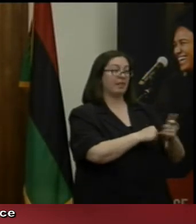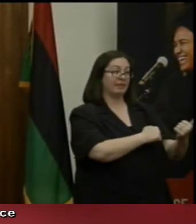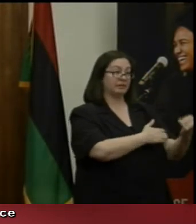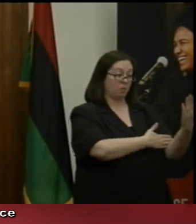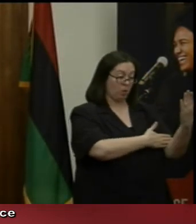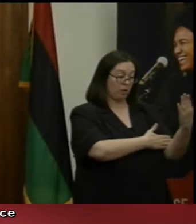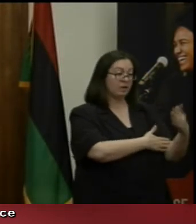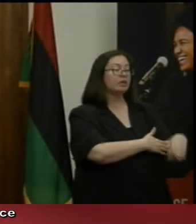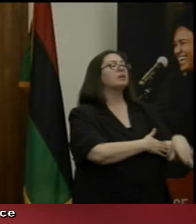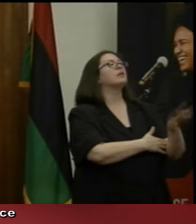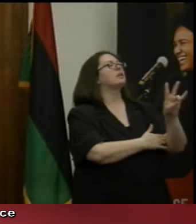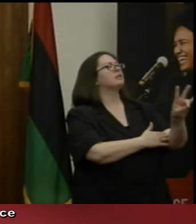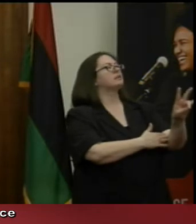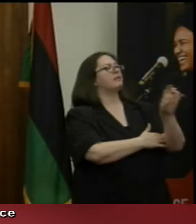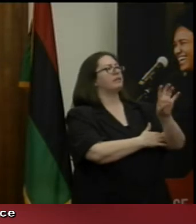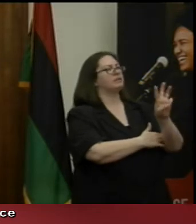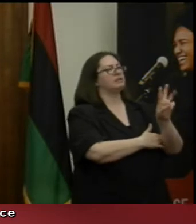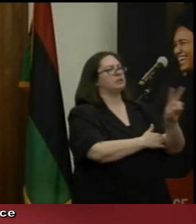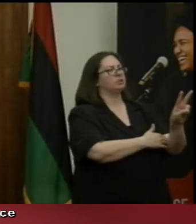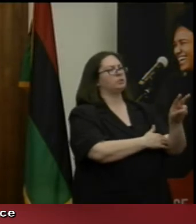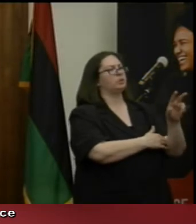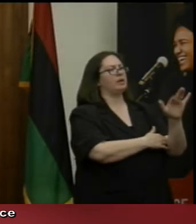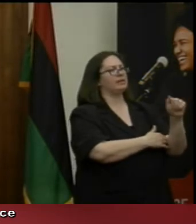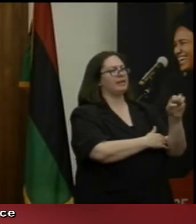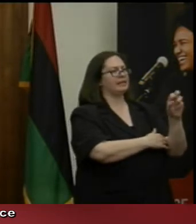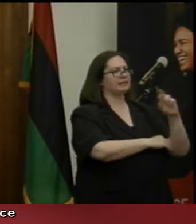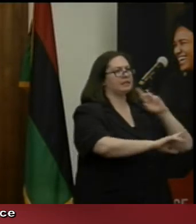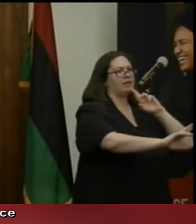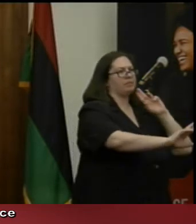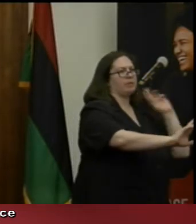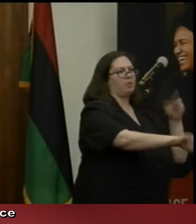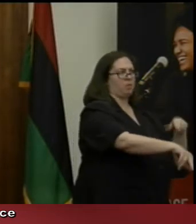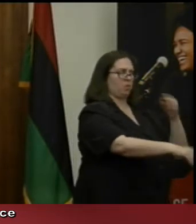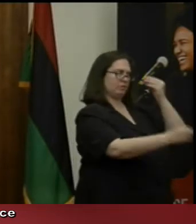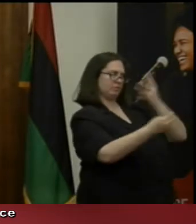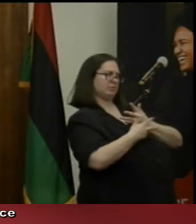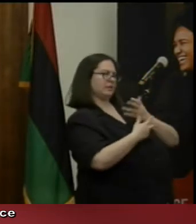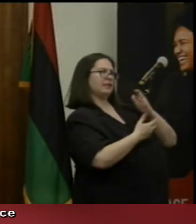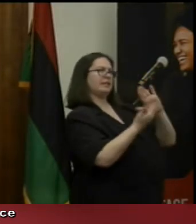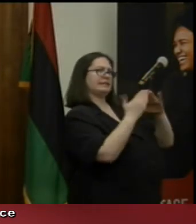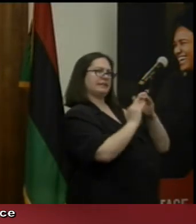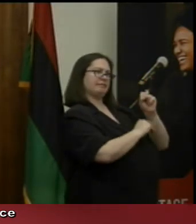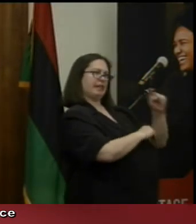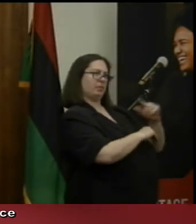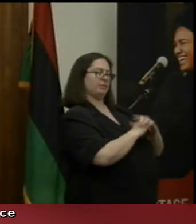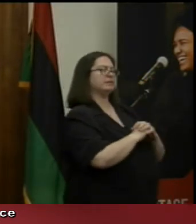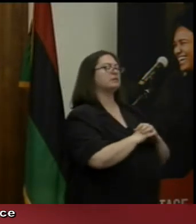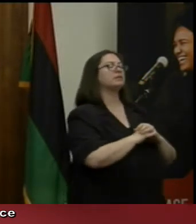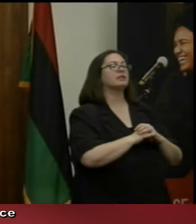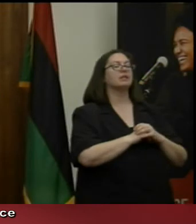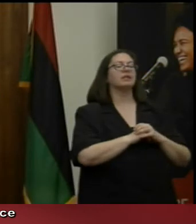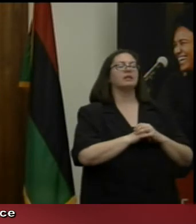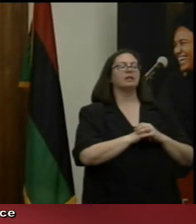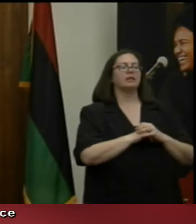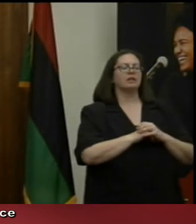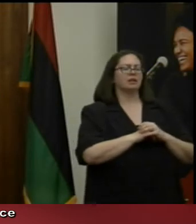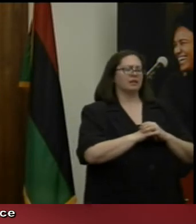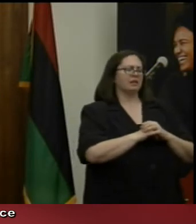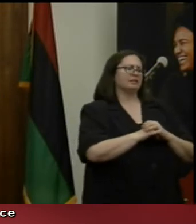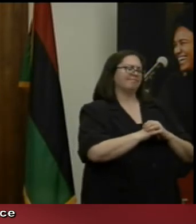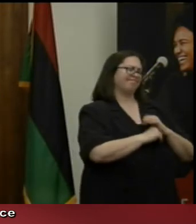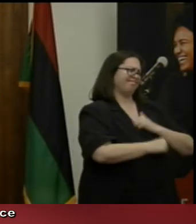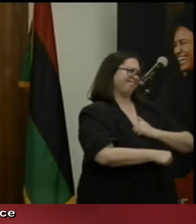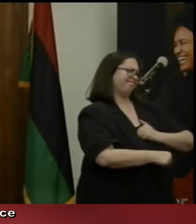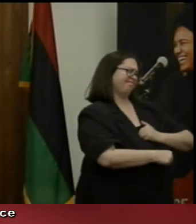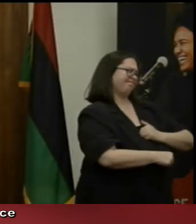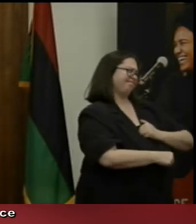762 cases have been reported to the City of St. Louis Department of Health. Our city also sends our sympathies at this time to